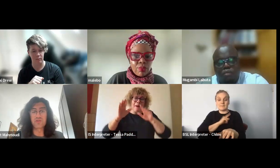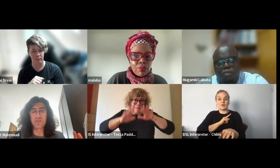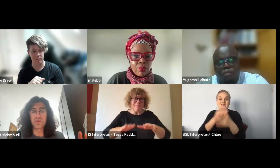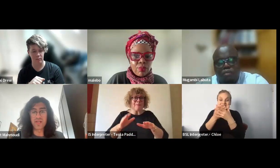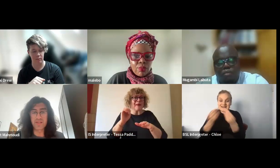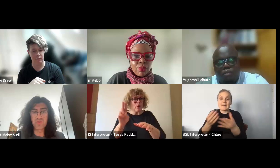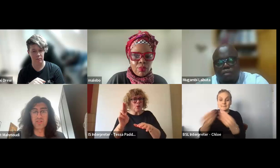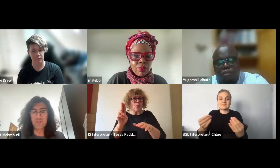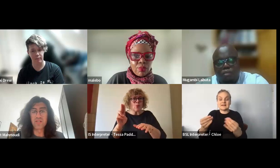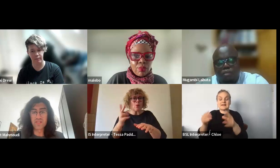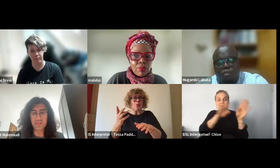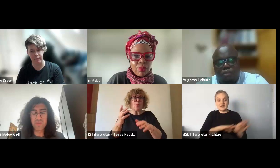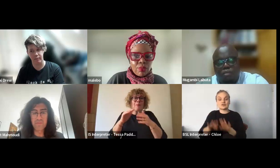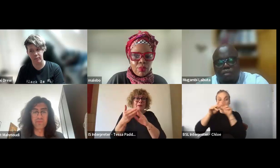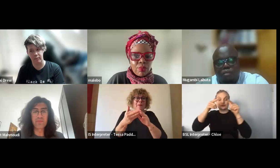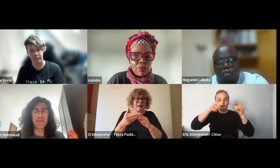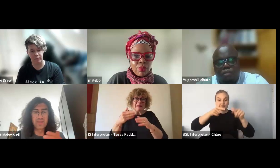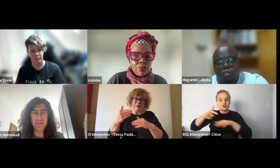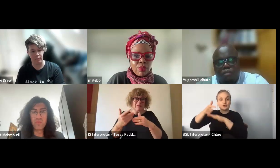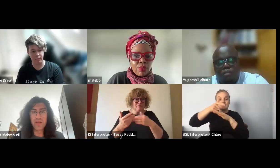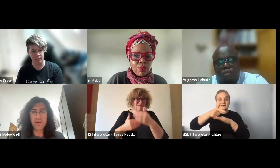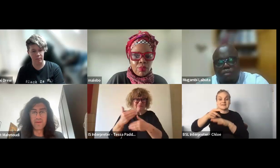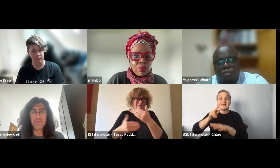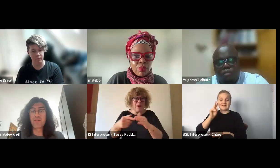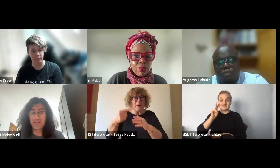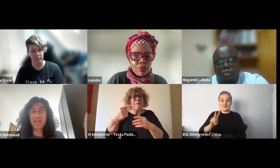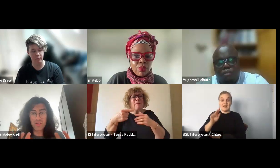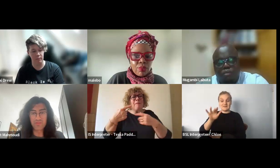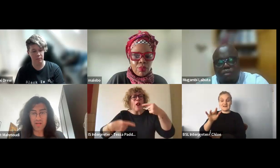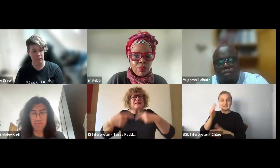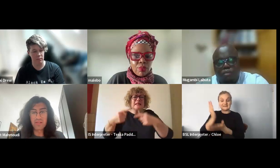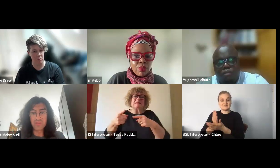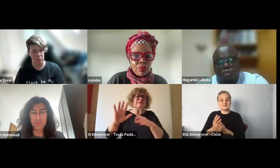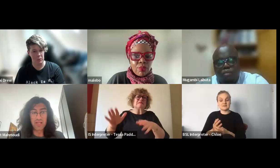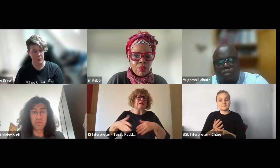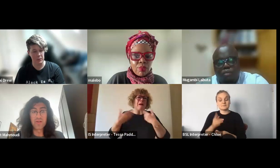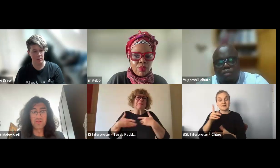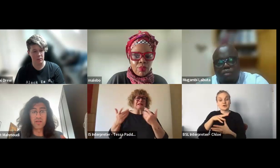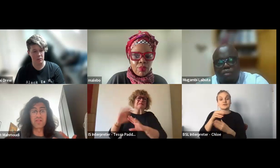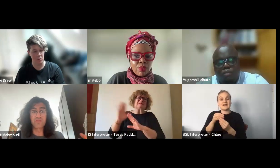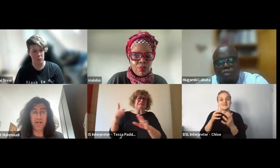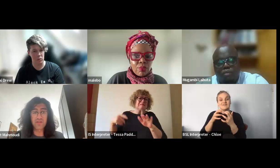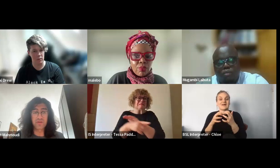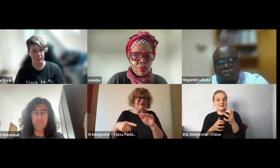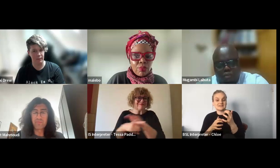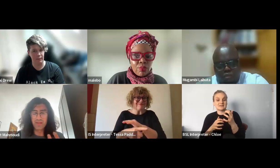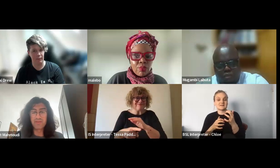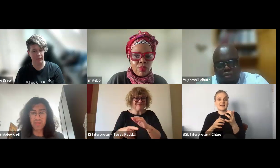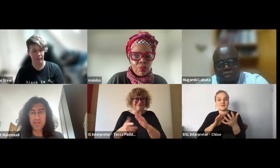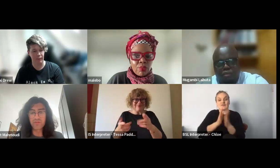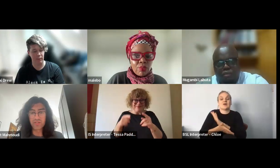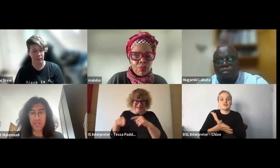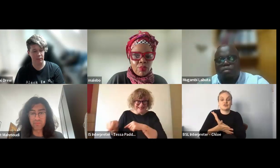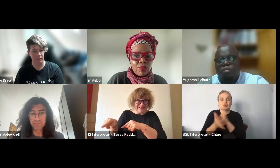under national security exemptions that do exist. And in the same way, so that creates a fragmented, as you rightly pointed to, fragmented and fractured